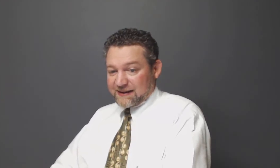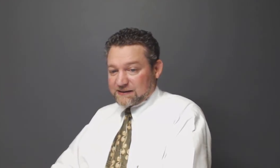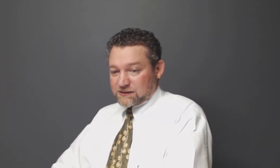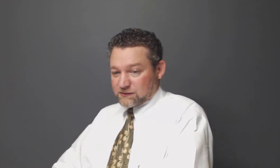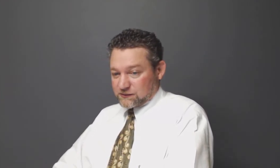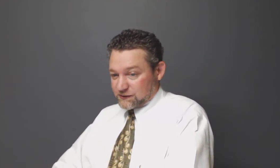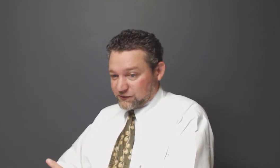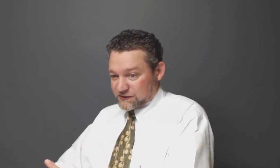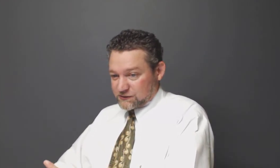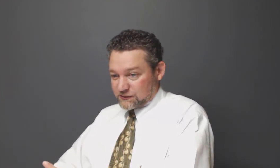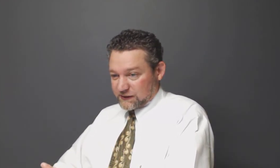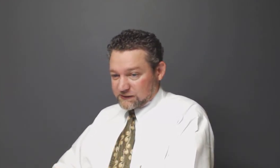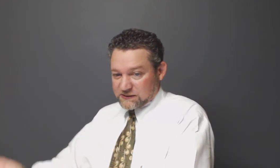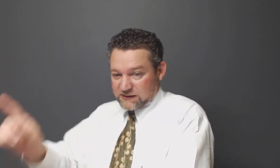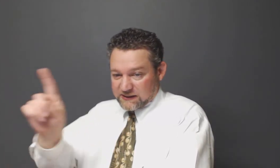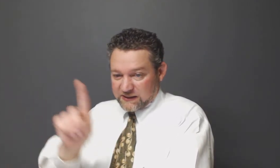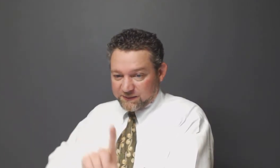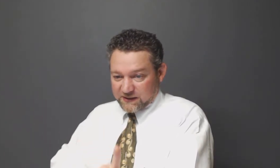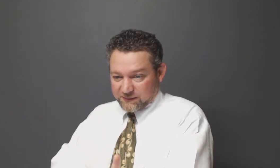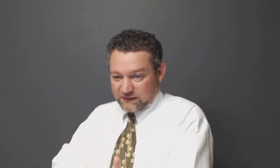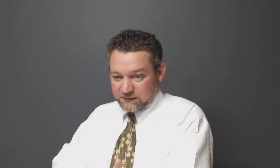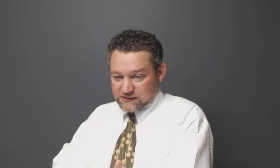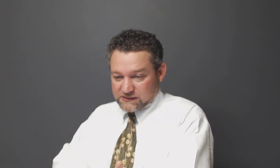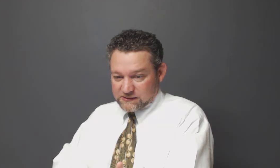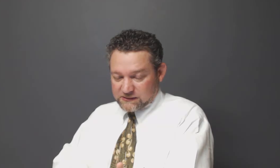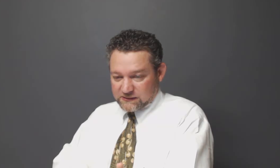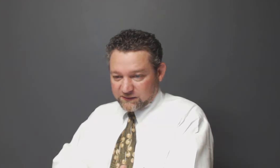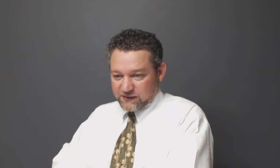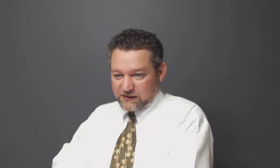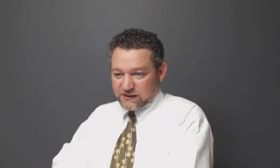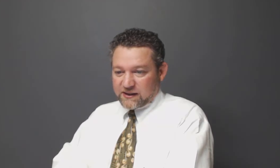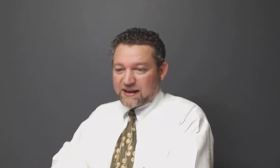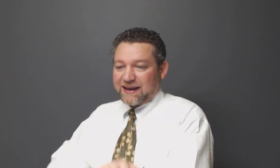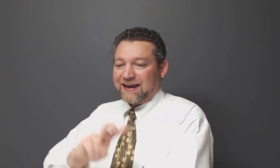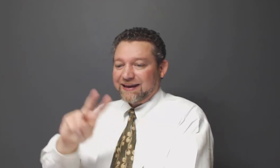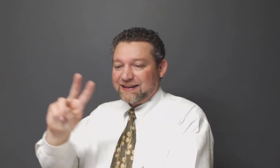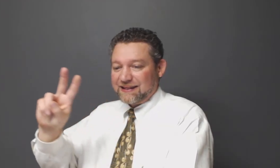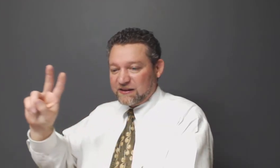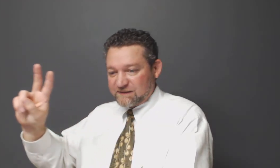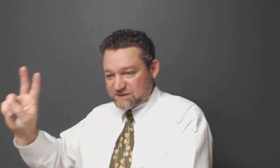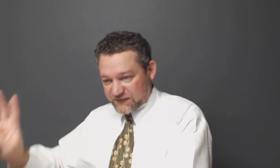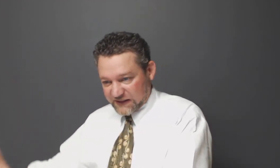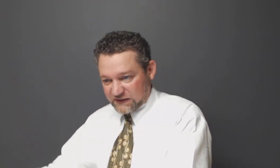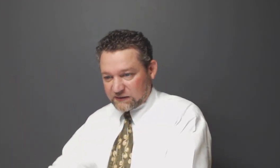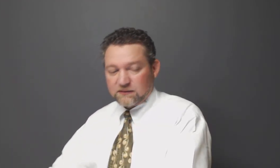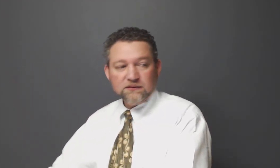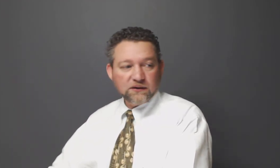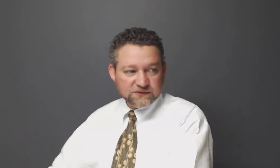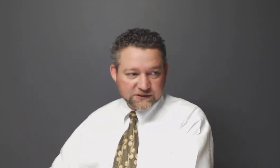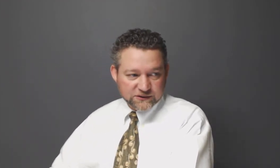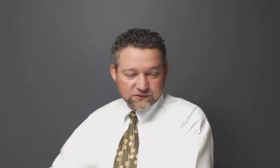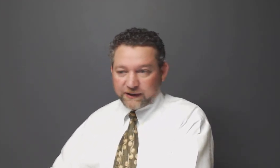that do these two things. Keep the commandments of God and the faith of Jesus